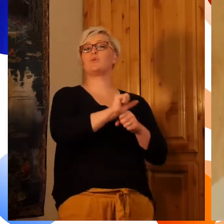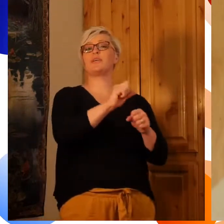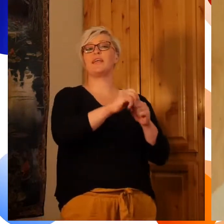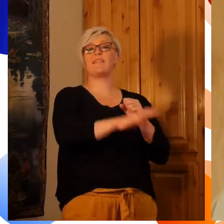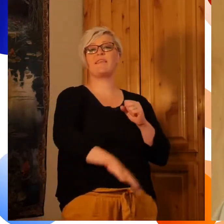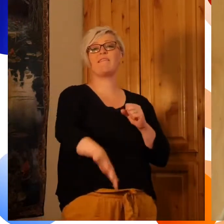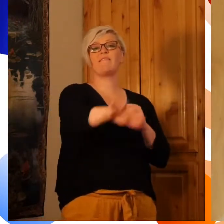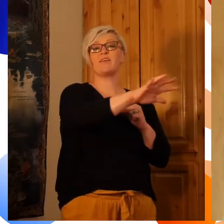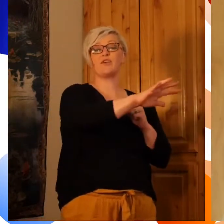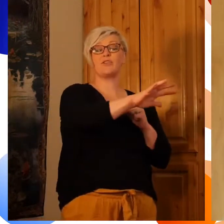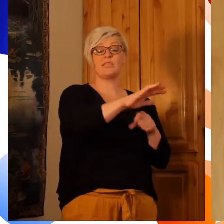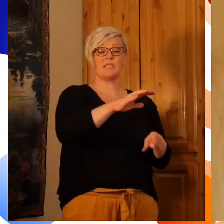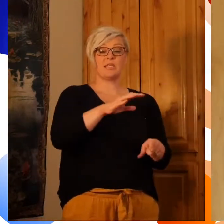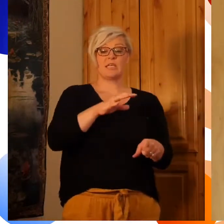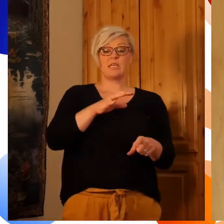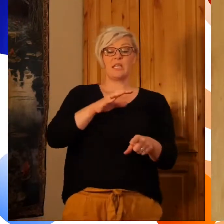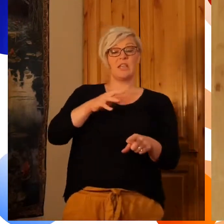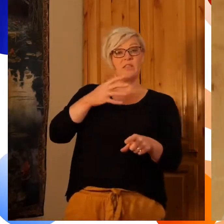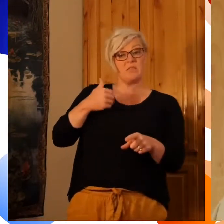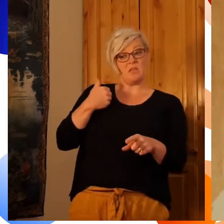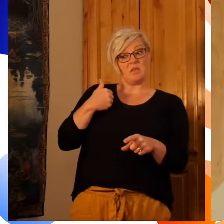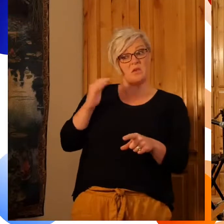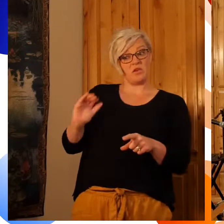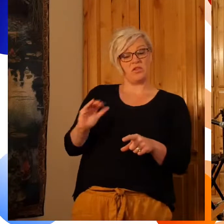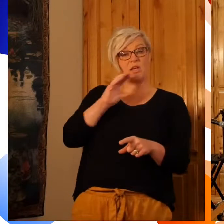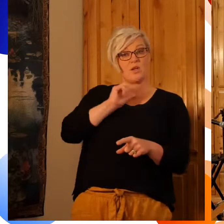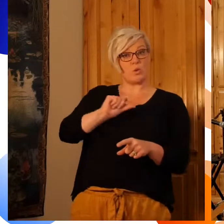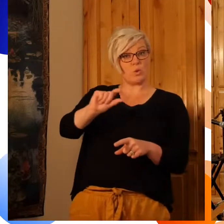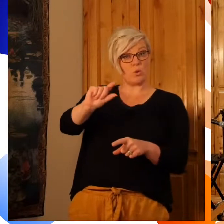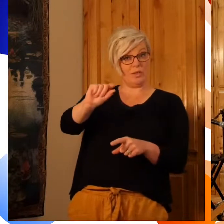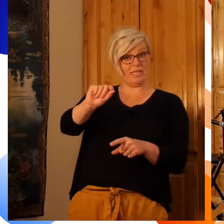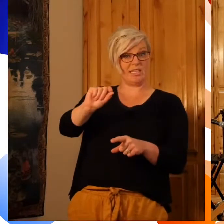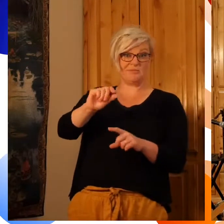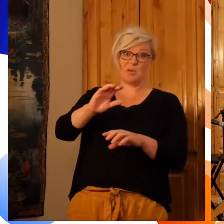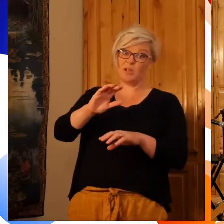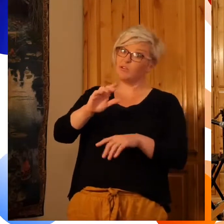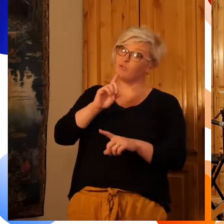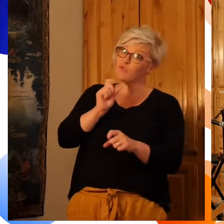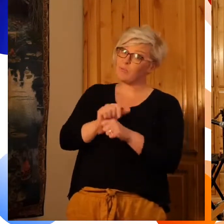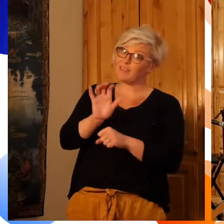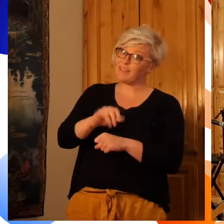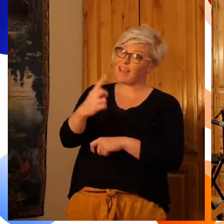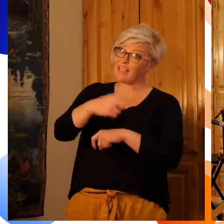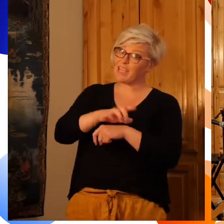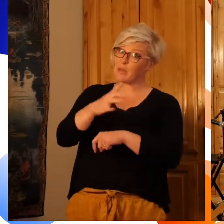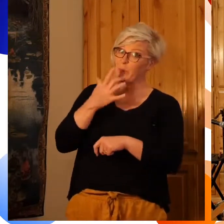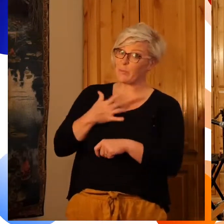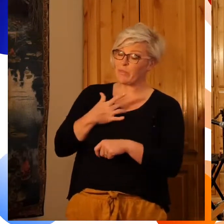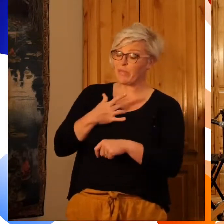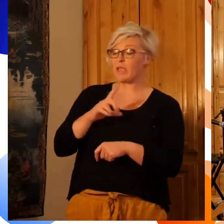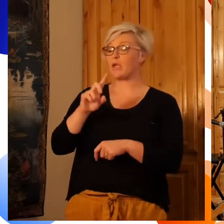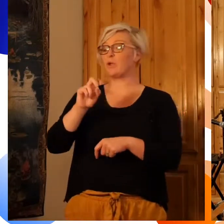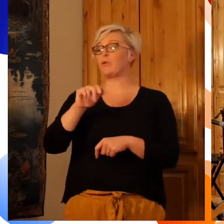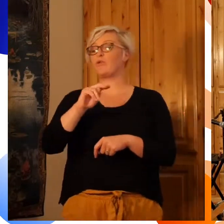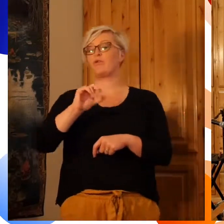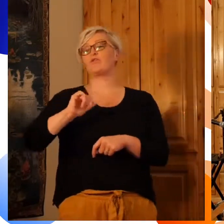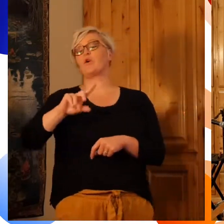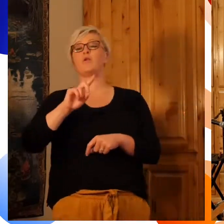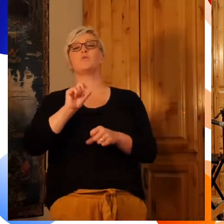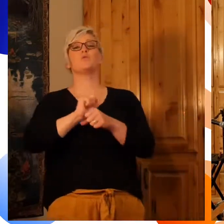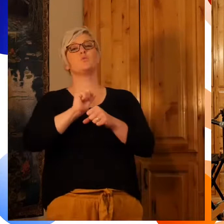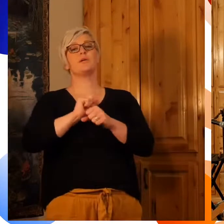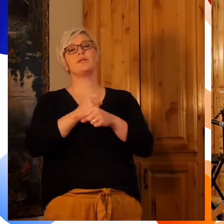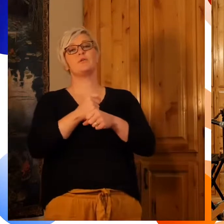his birthday as a matter of fact, Donald was hard at work making the little tin whistles that he sold about the island, when the young